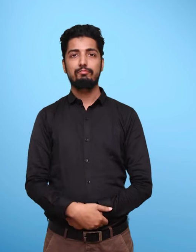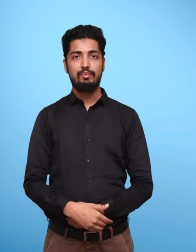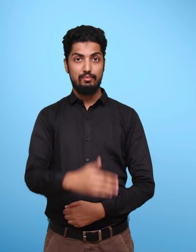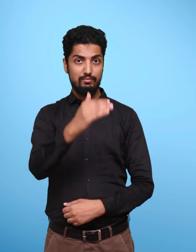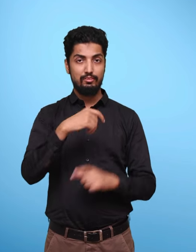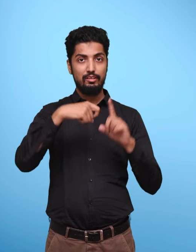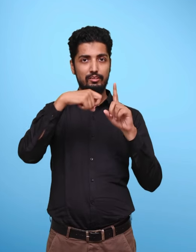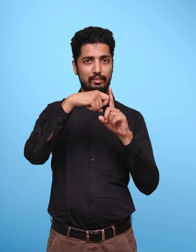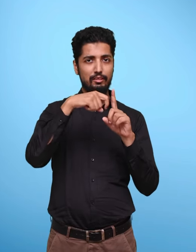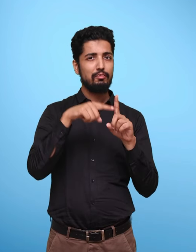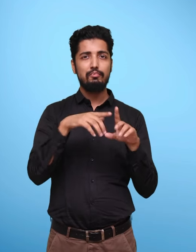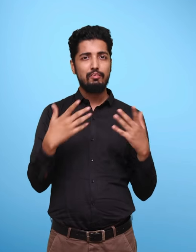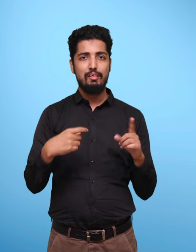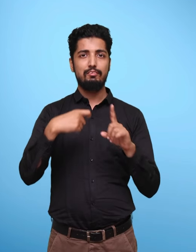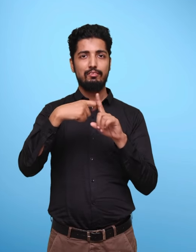K is for kite,